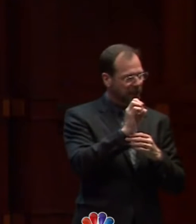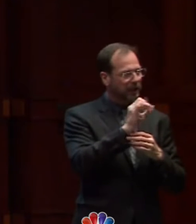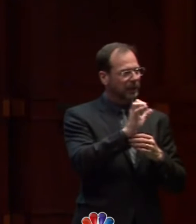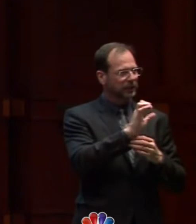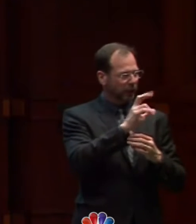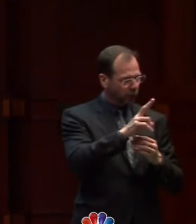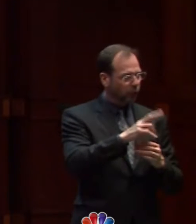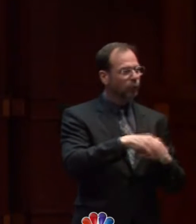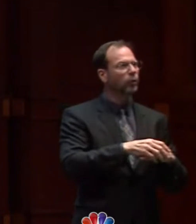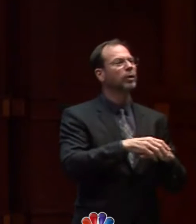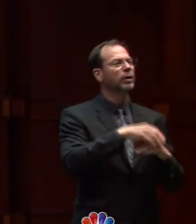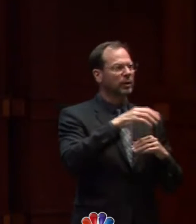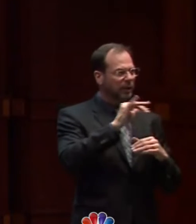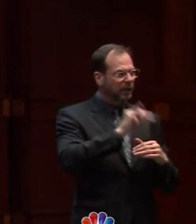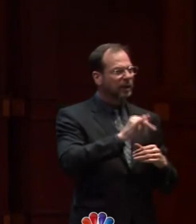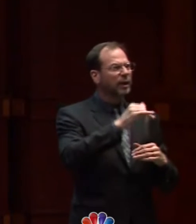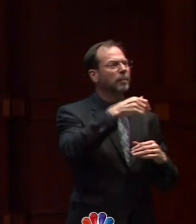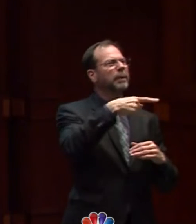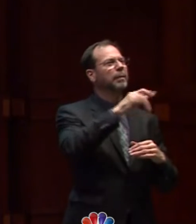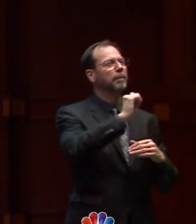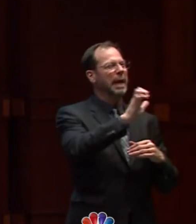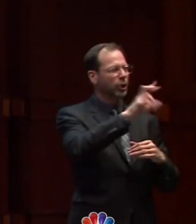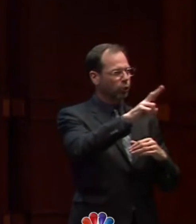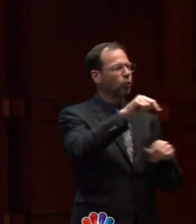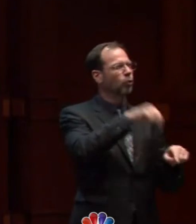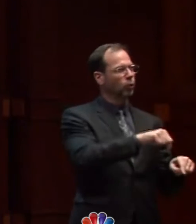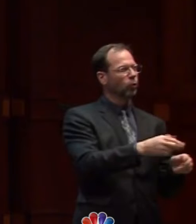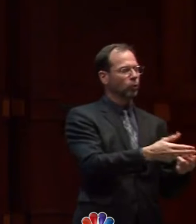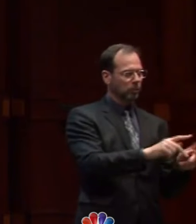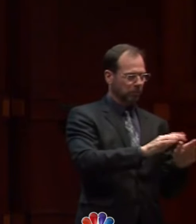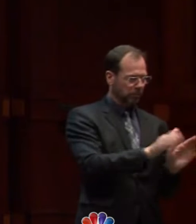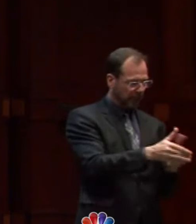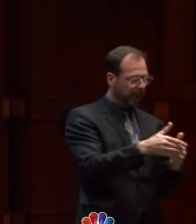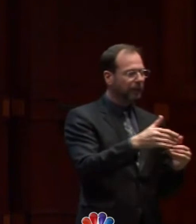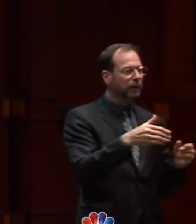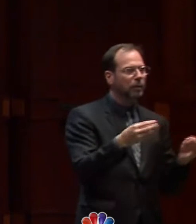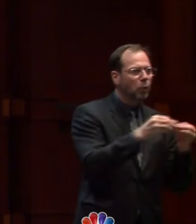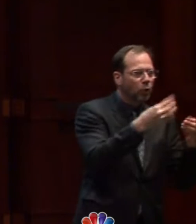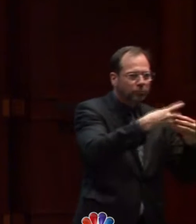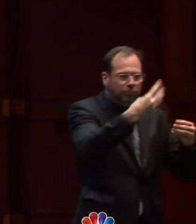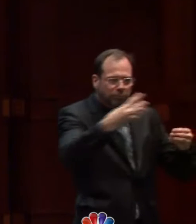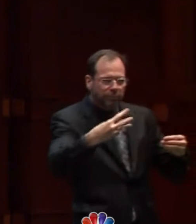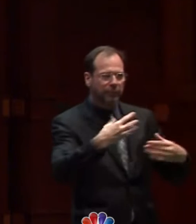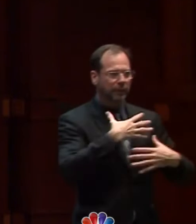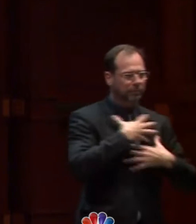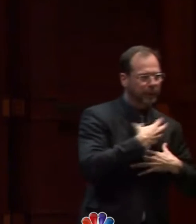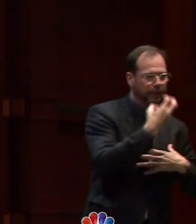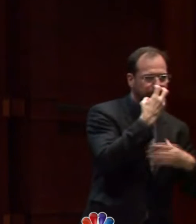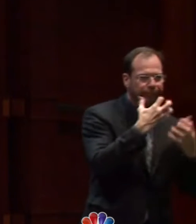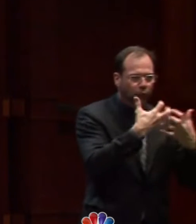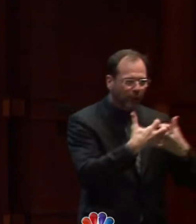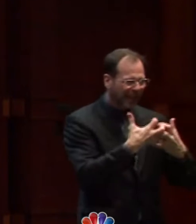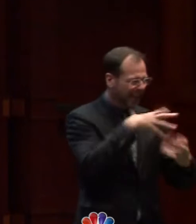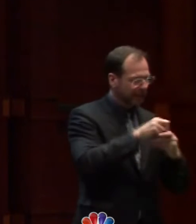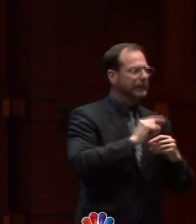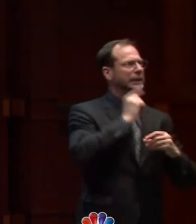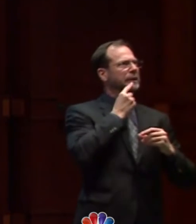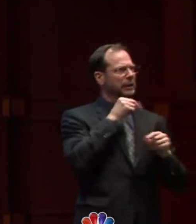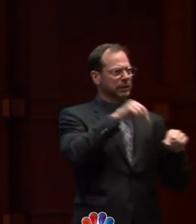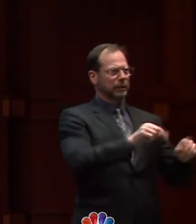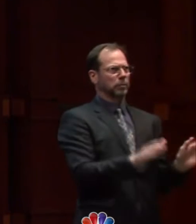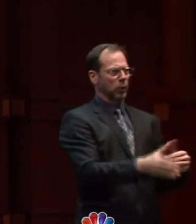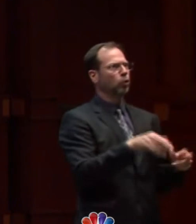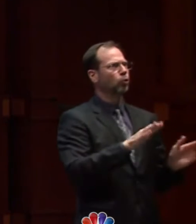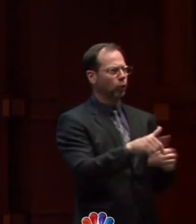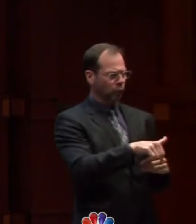nurse is right there by the side taking care of them. It provides for all the invasive monitoring, all the ventilator equipment that you need can be functioning in that